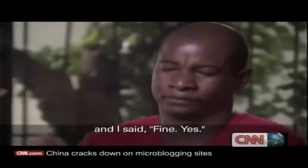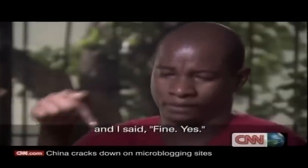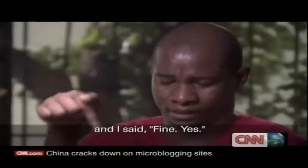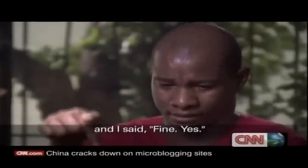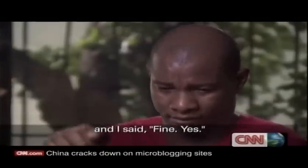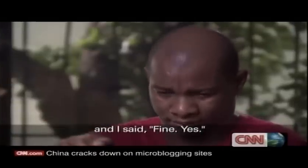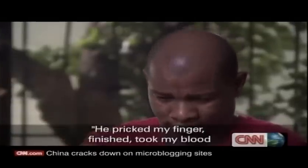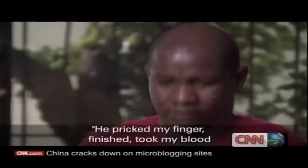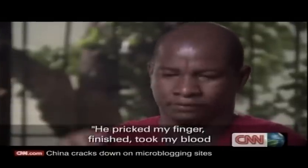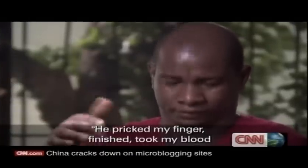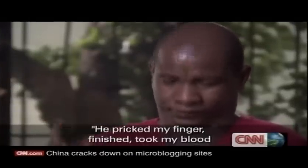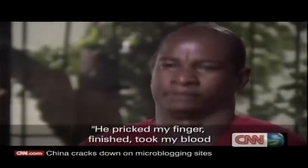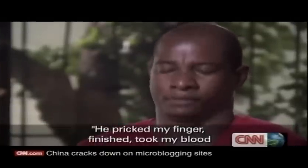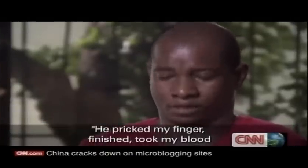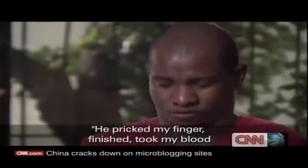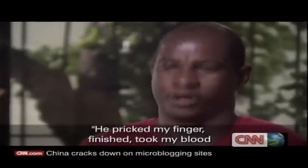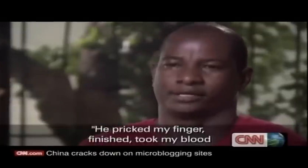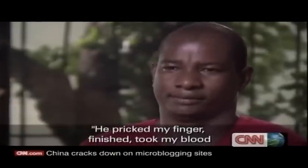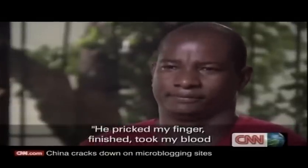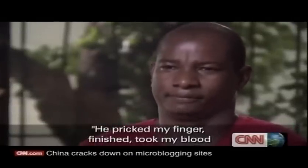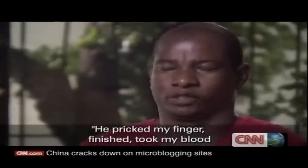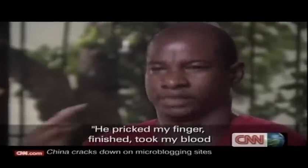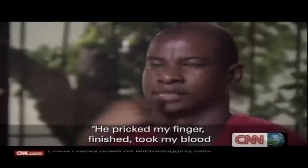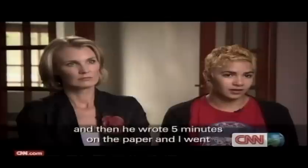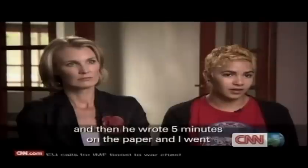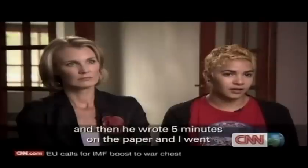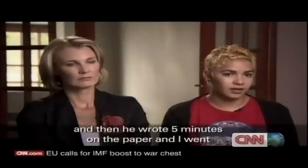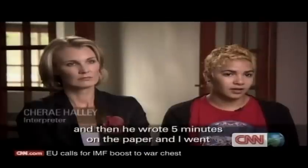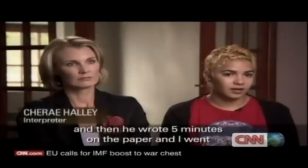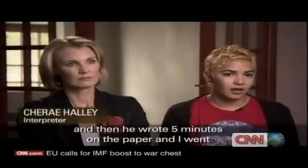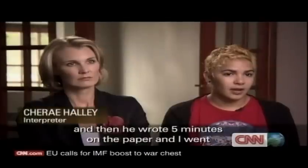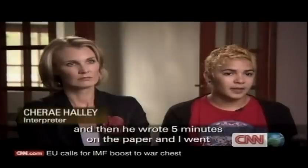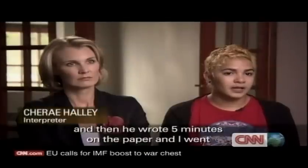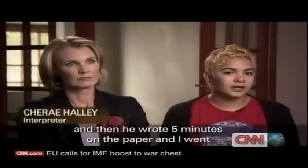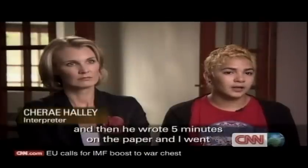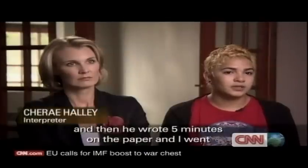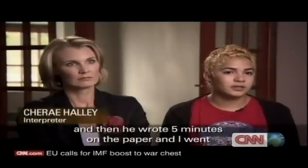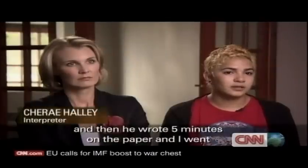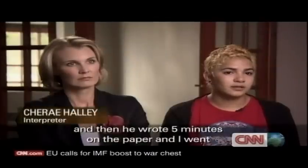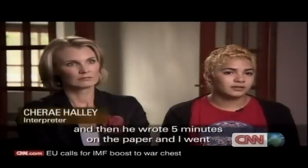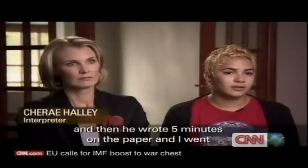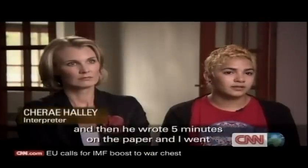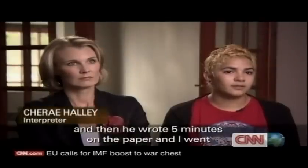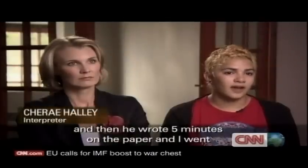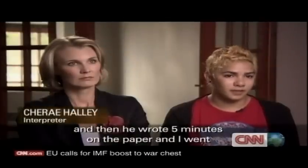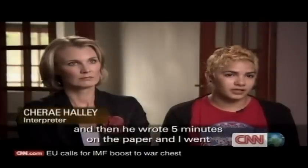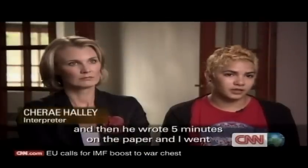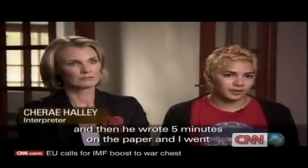yes. He pricked my finger, finished, took my blood. And then he wrote 5 minutes on the